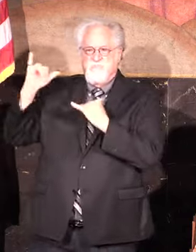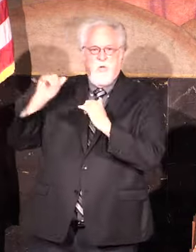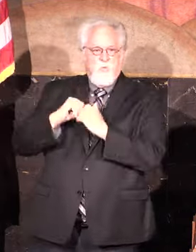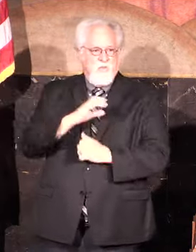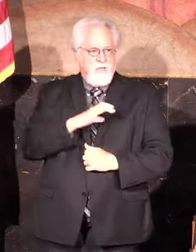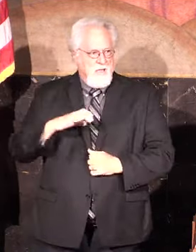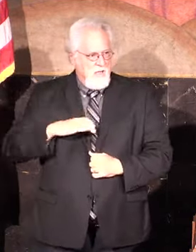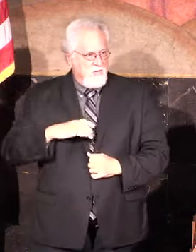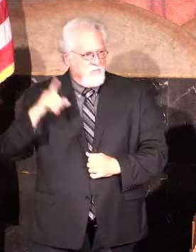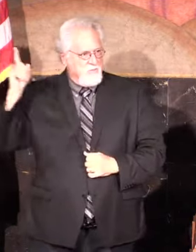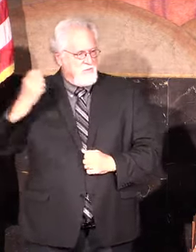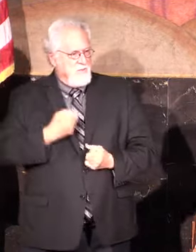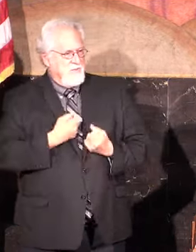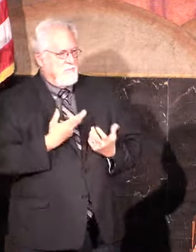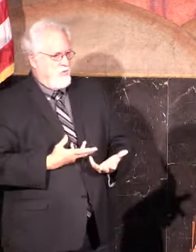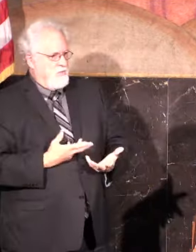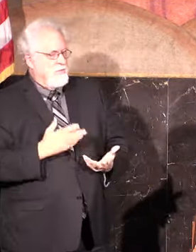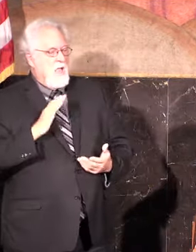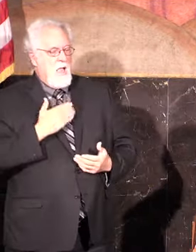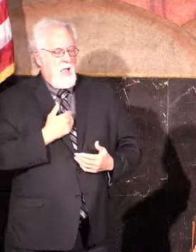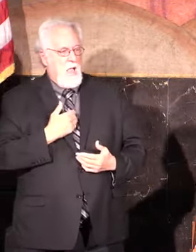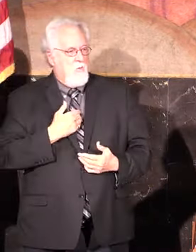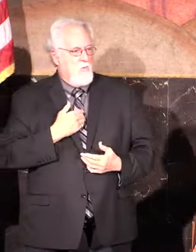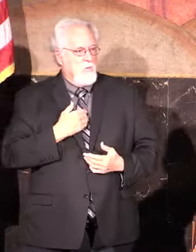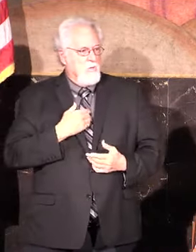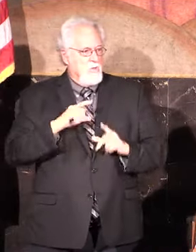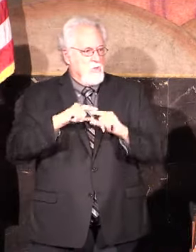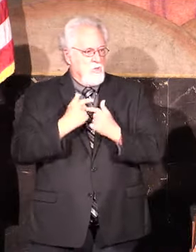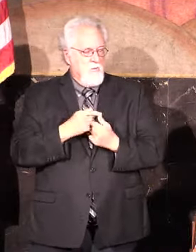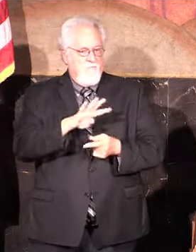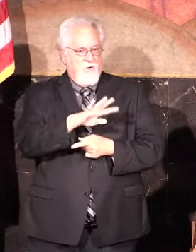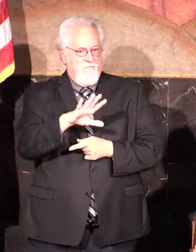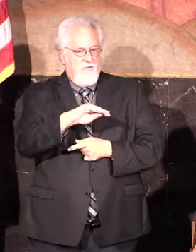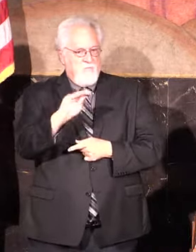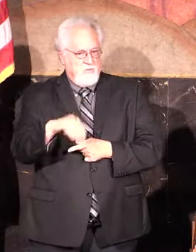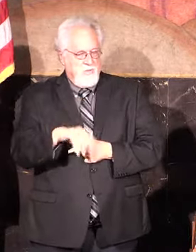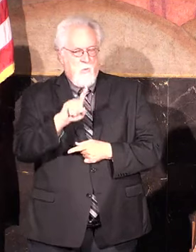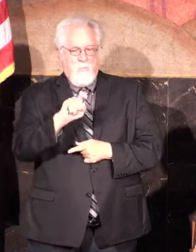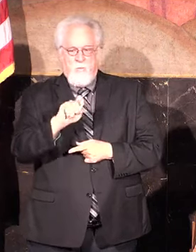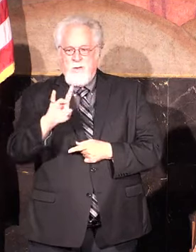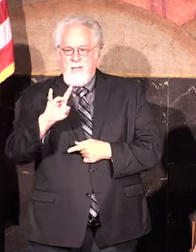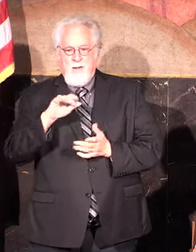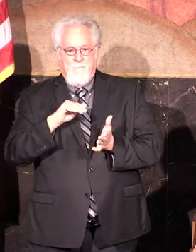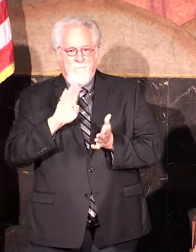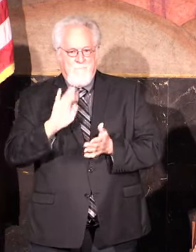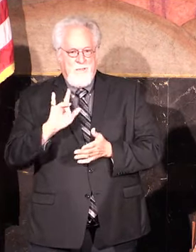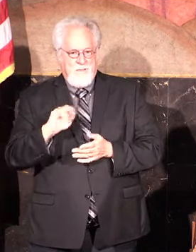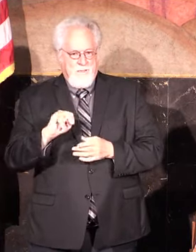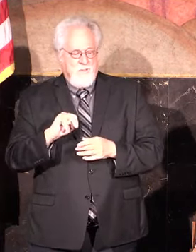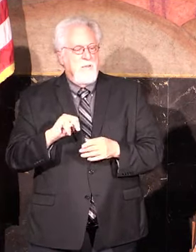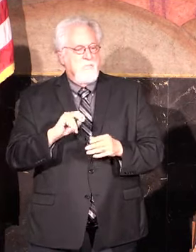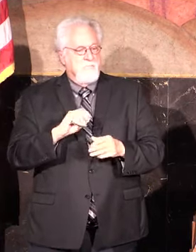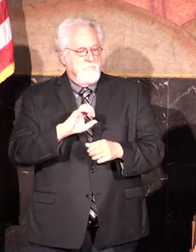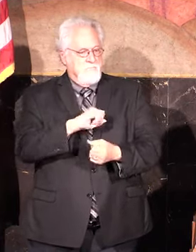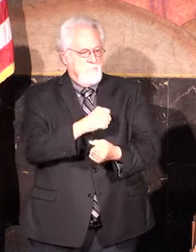Congress, as expressed by our entire congressional delegation, that 45% of the $1.8 billion be reserved for local